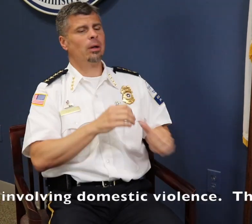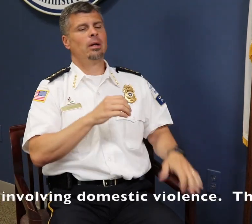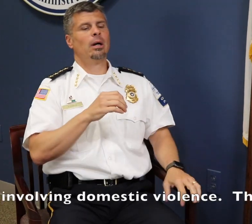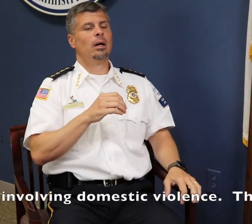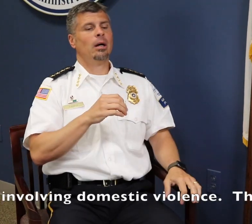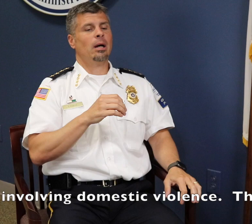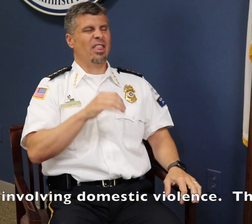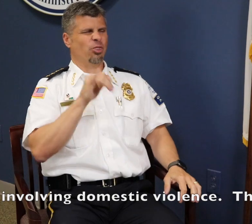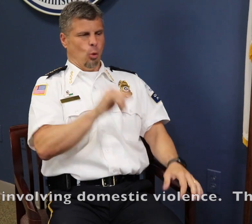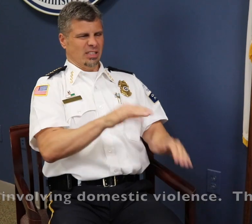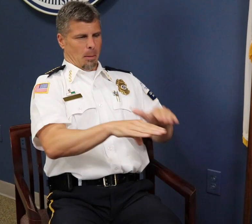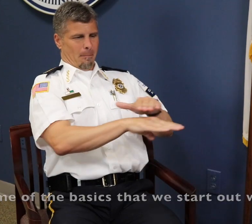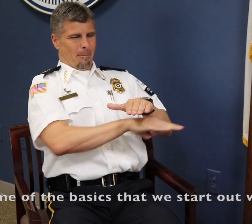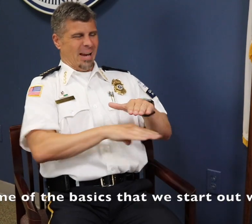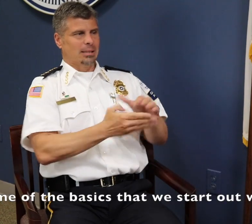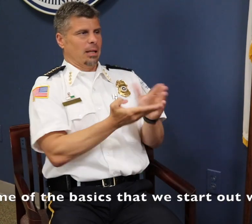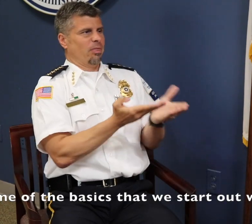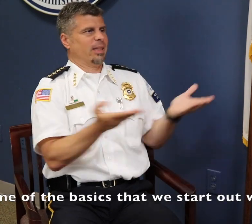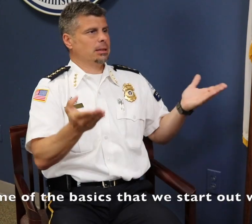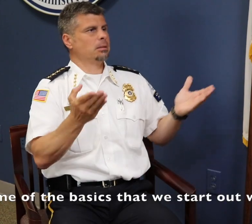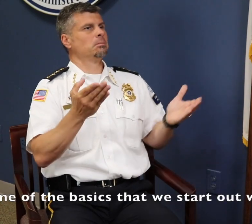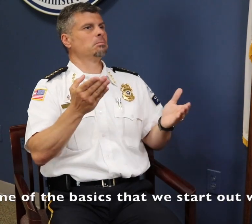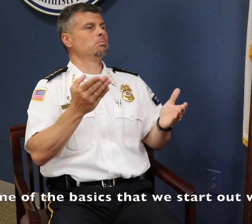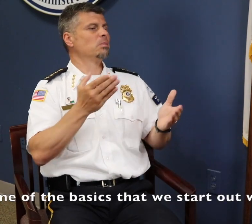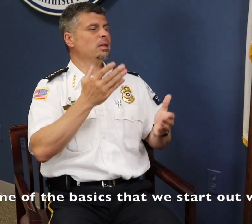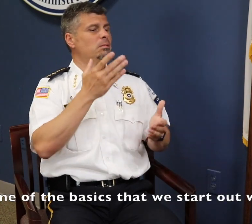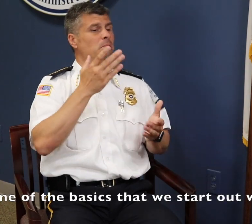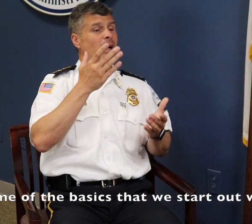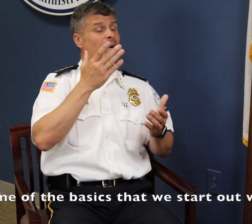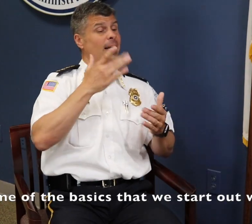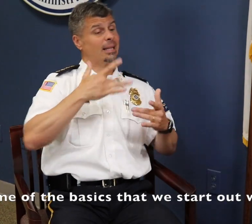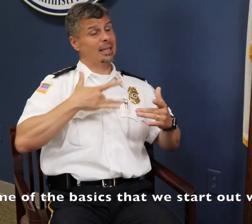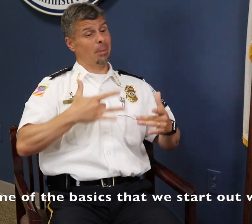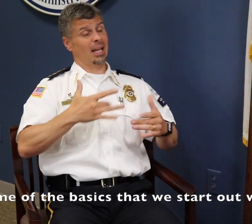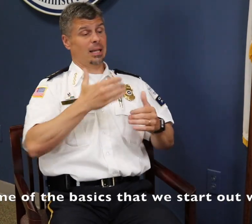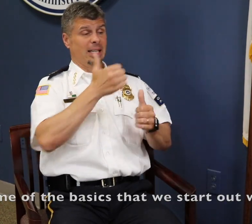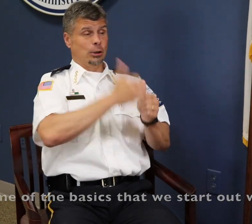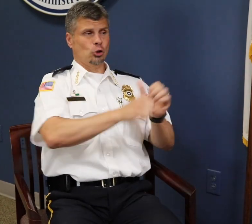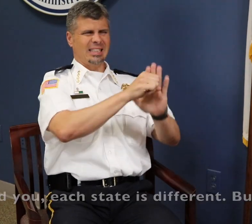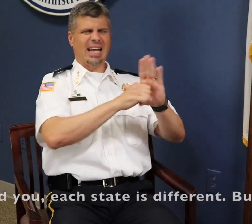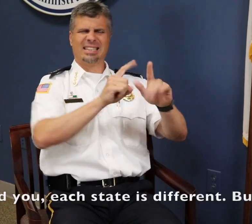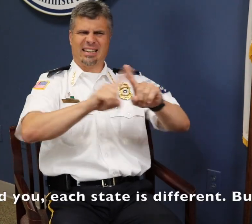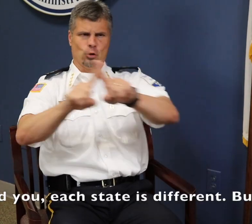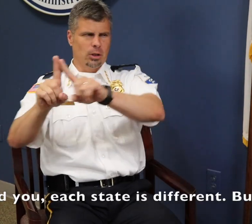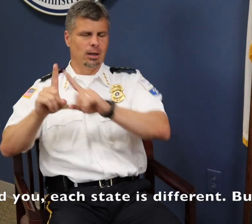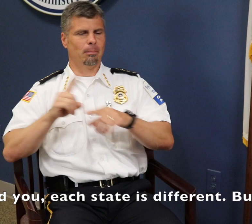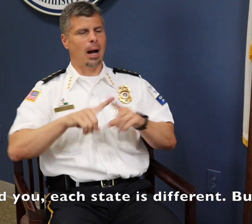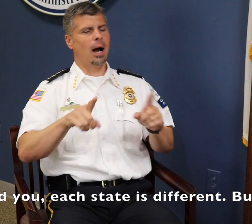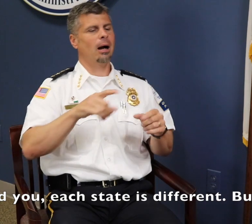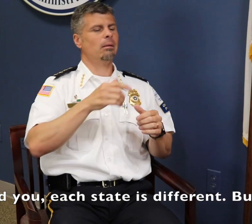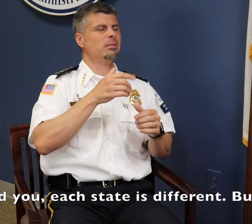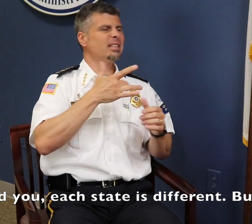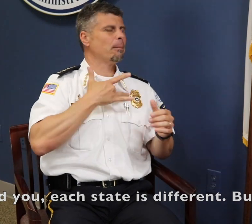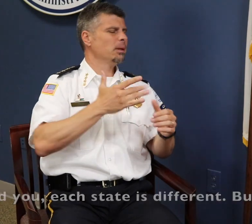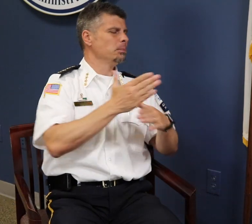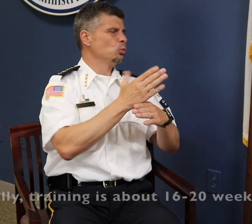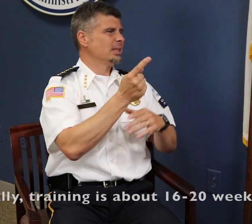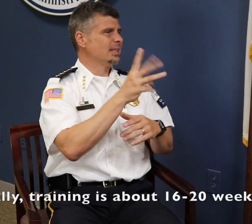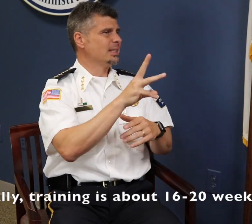those involving domestic violence. Those are some of the basics that we start out with. Mind you, each state is different, but